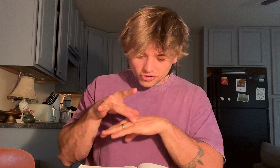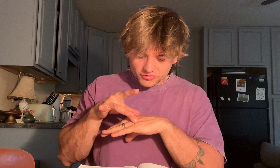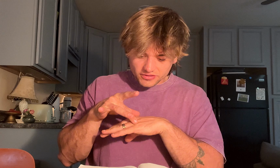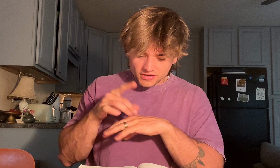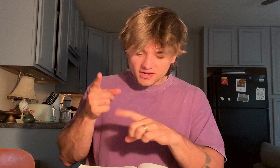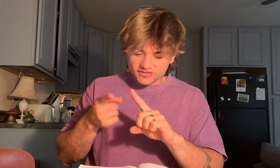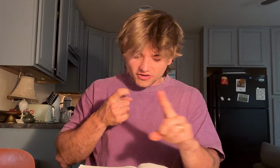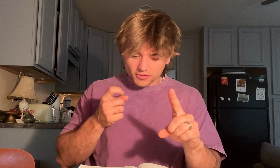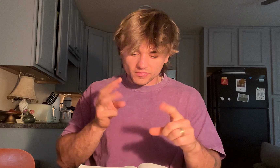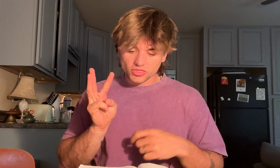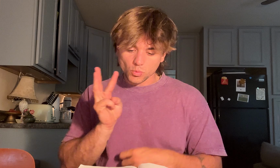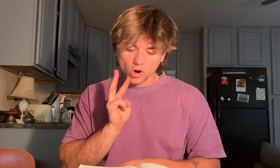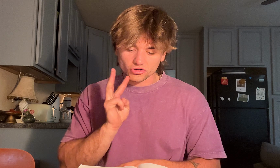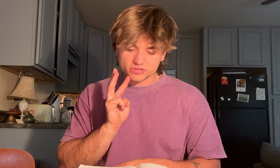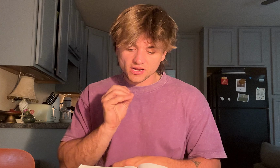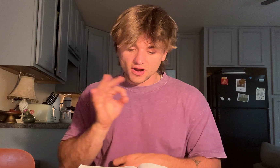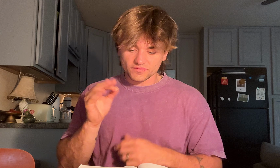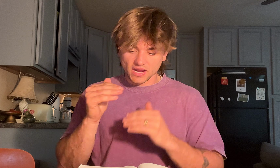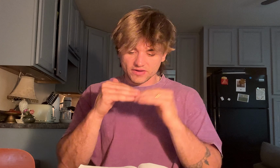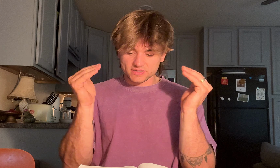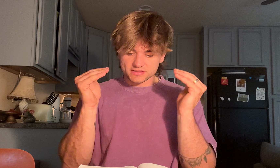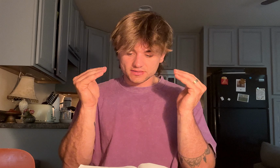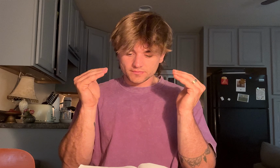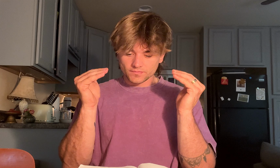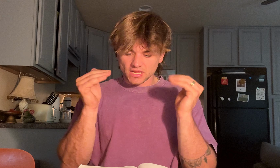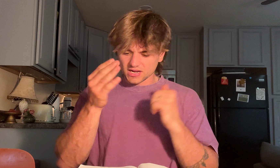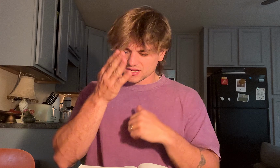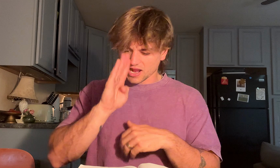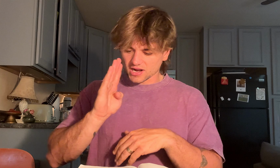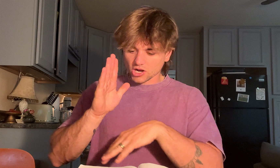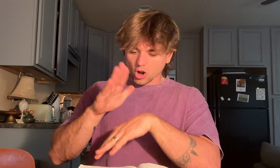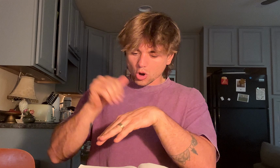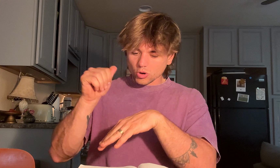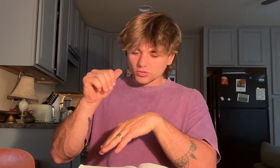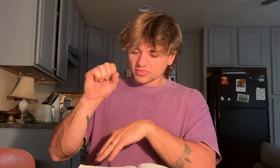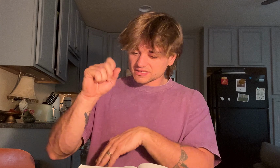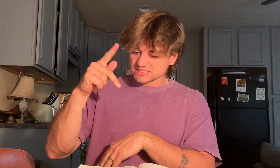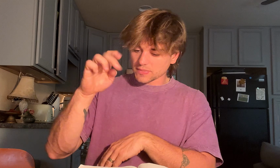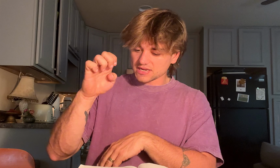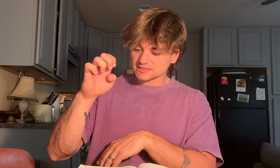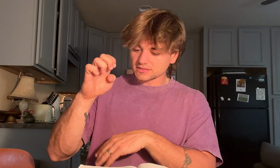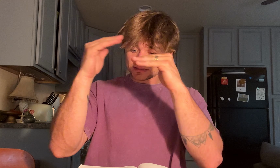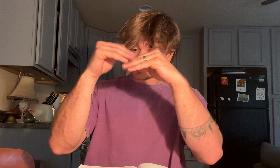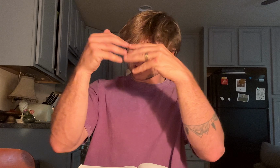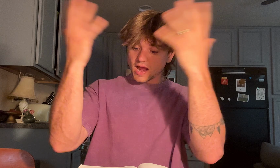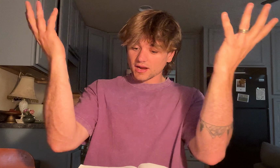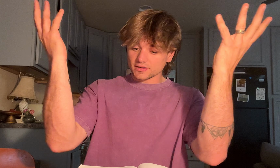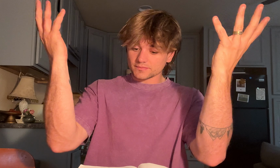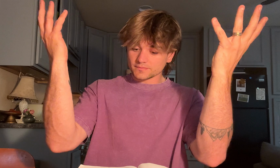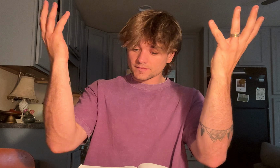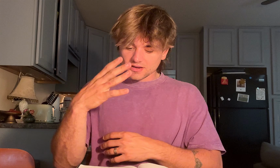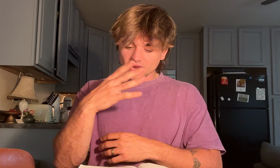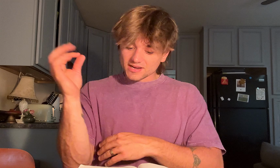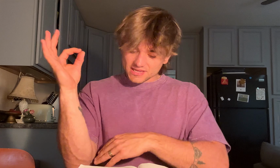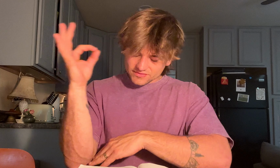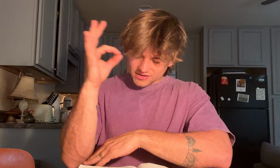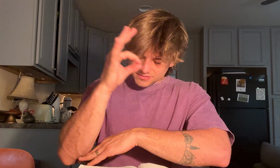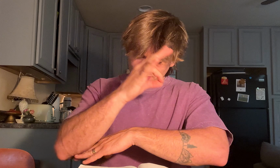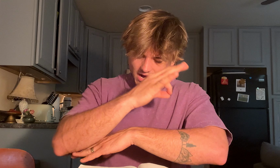earth from the waters of the heavens. And God called the space sky. And evening